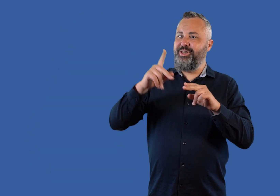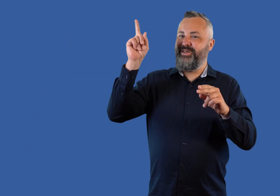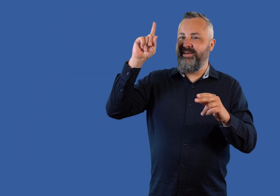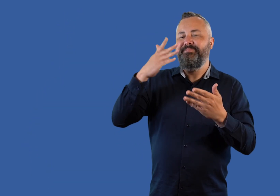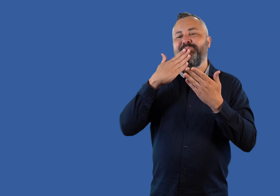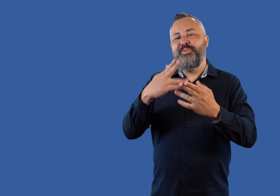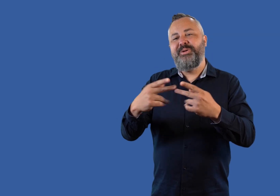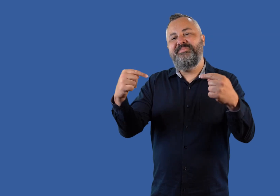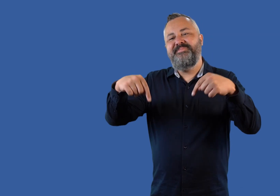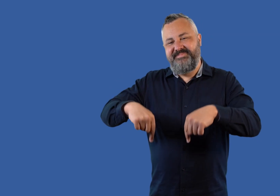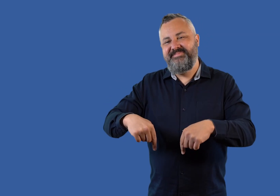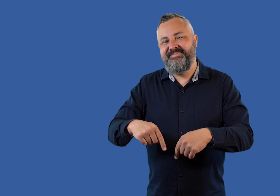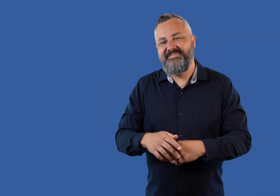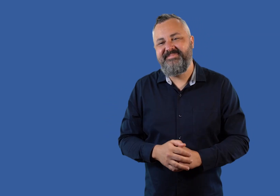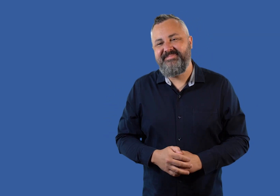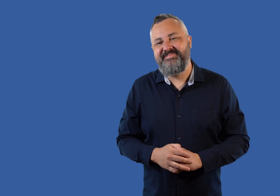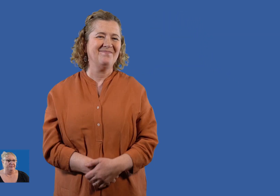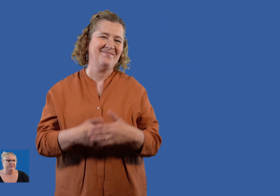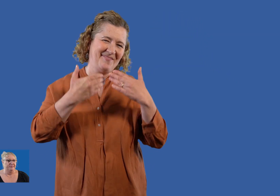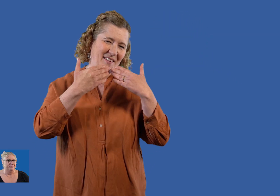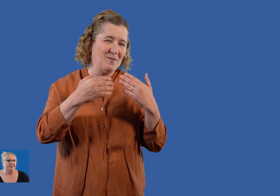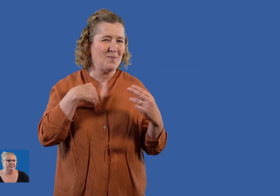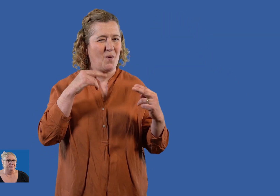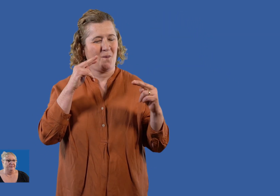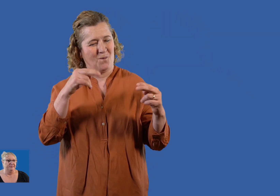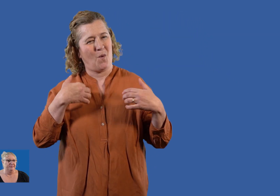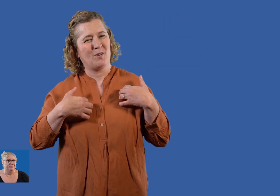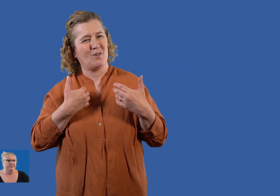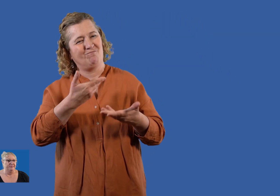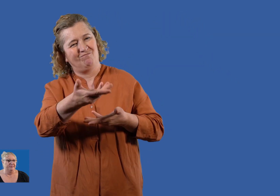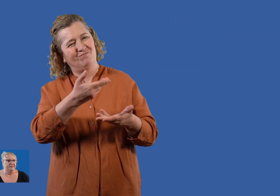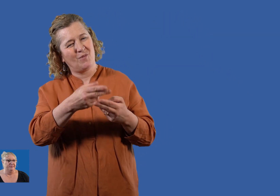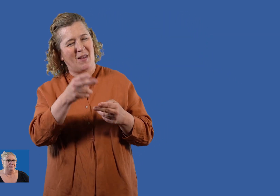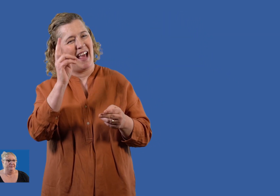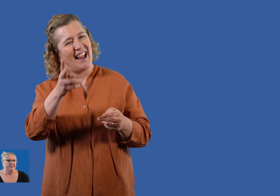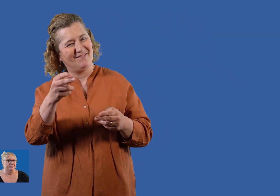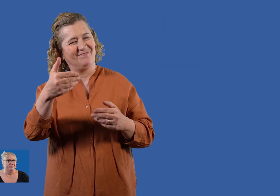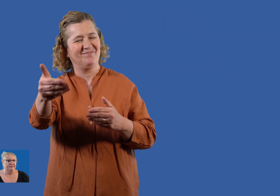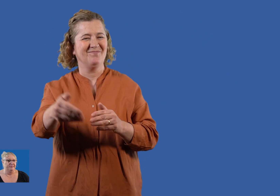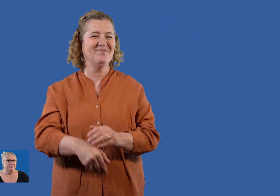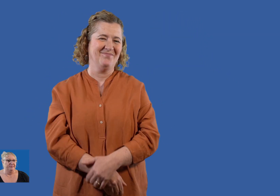time for today. Thank you for being here. You're welcome, James. I look forward to chatting to you again.